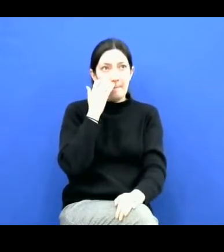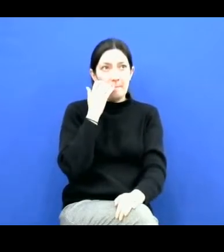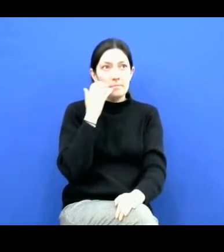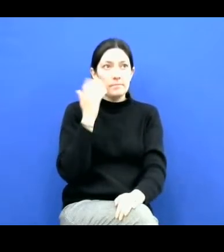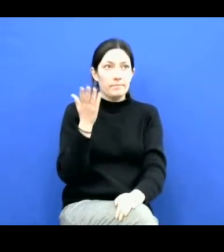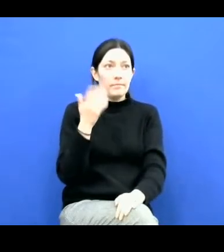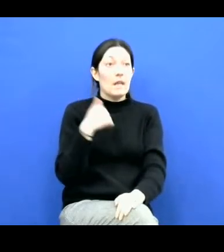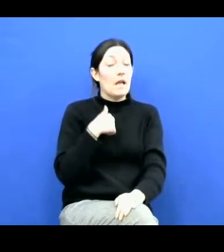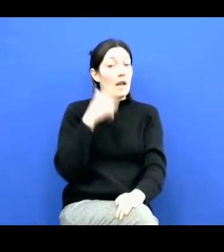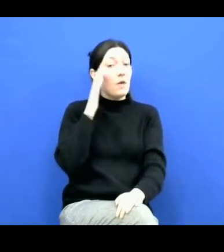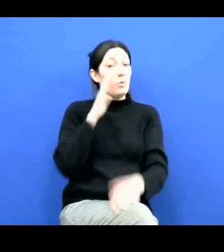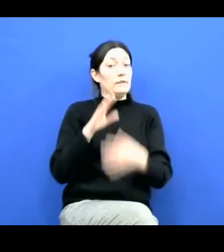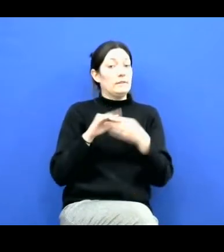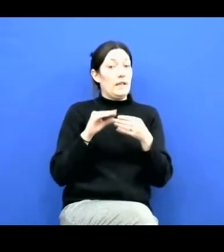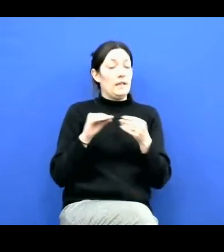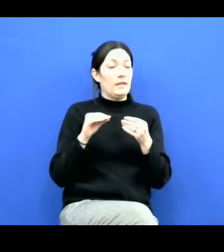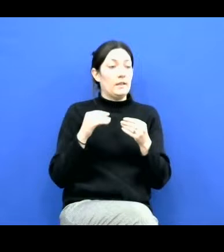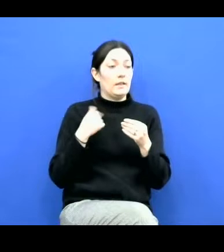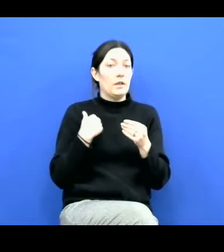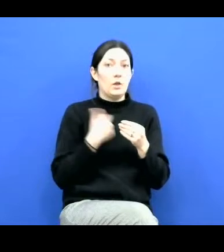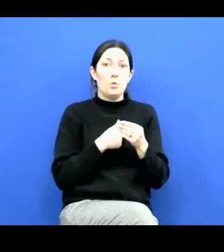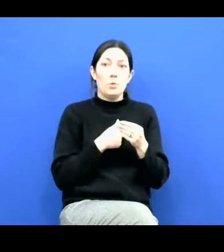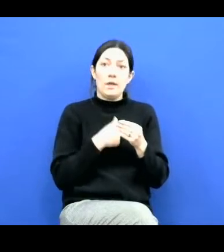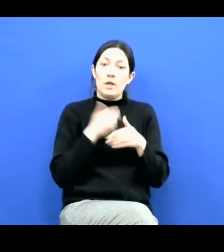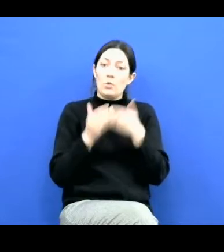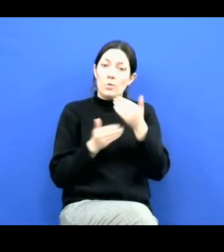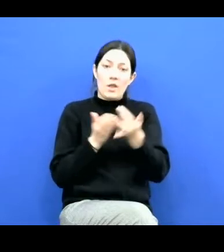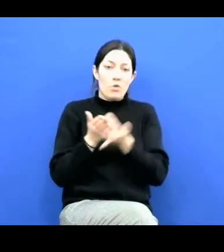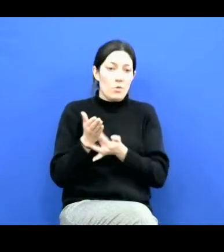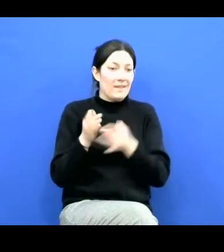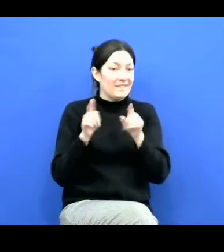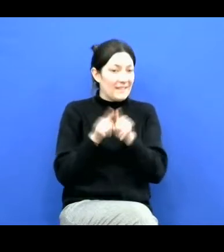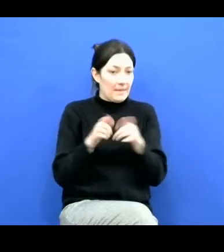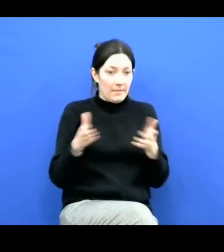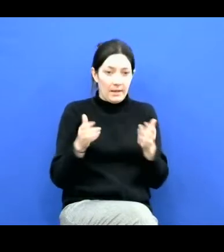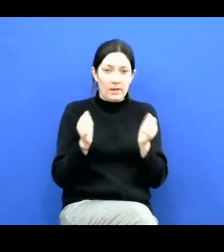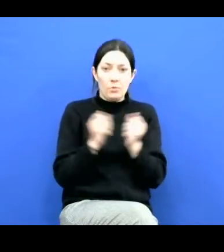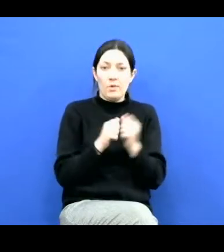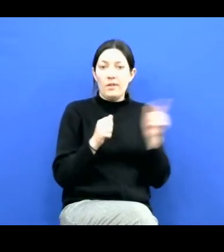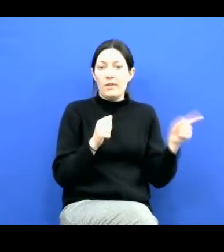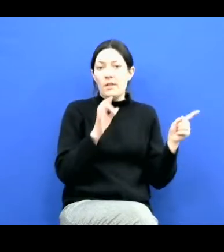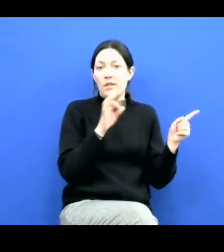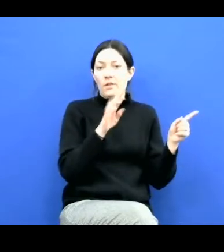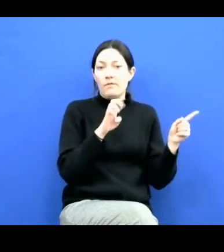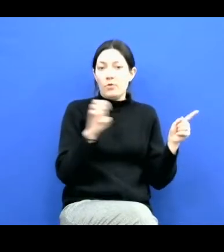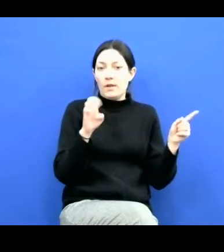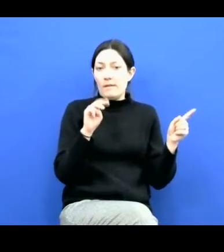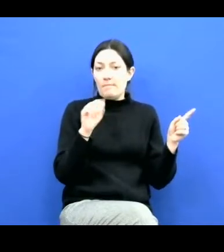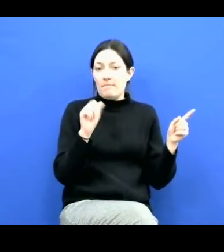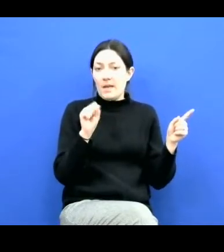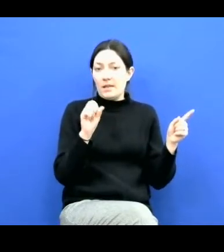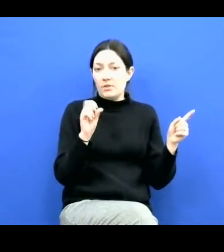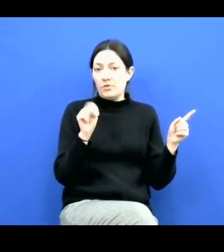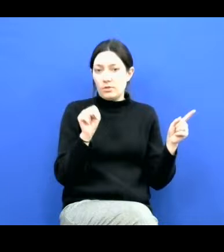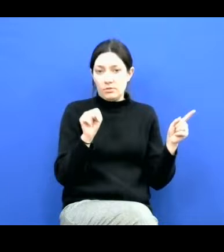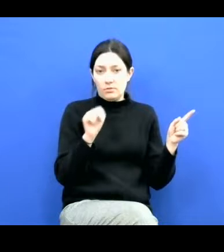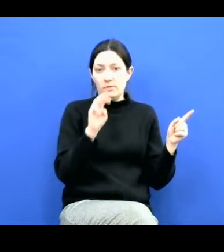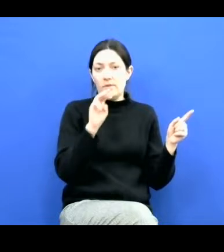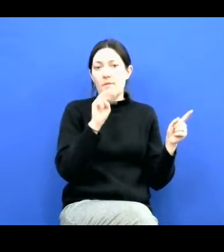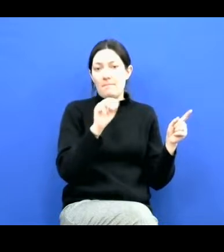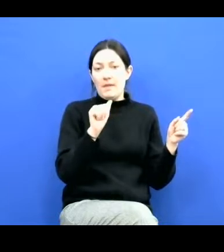and I will say, we went through the same stuff with the Freemasons, right? Because again, these are